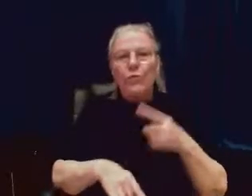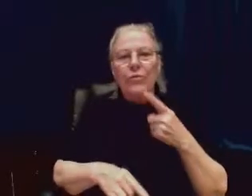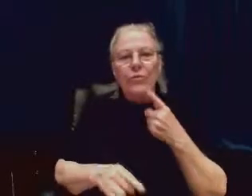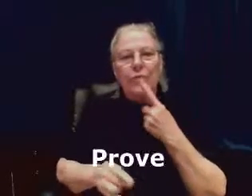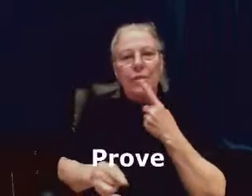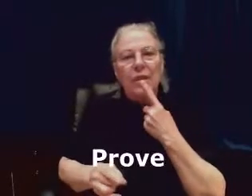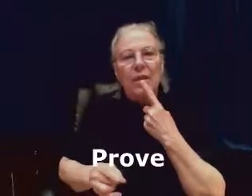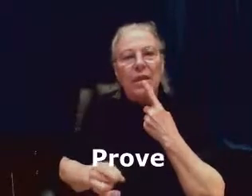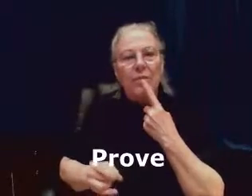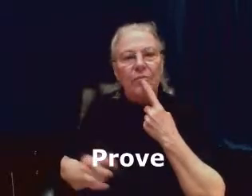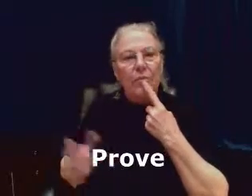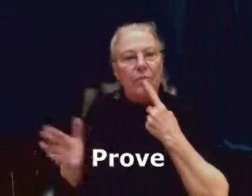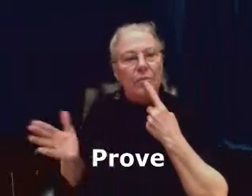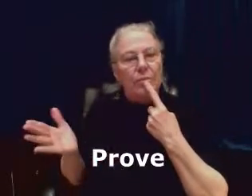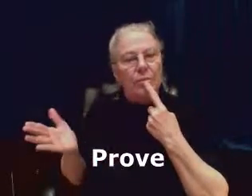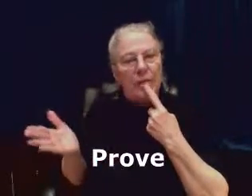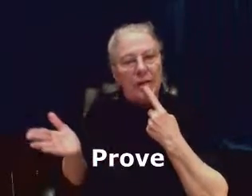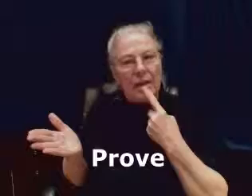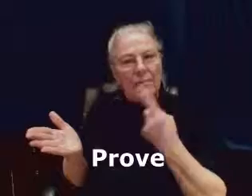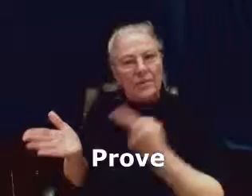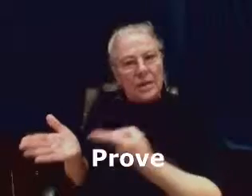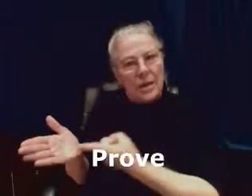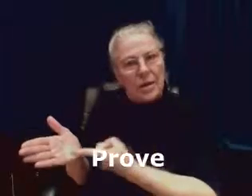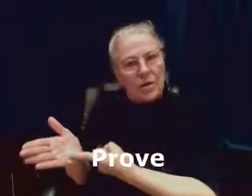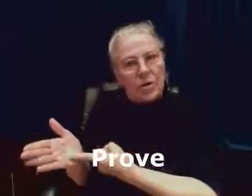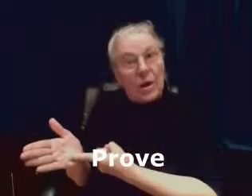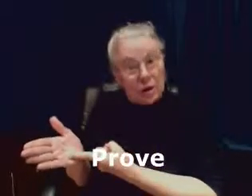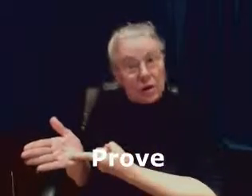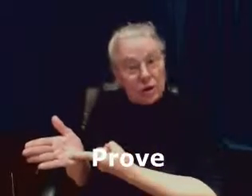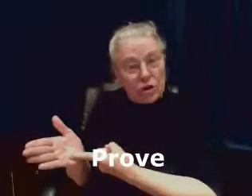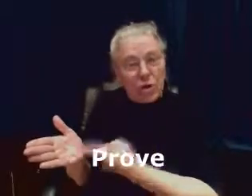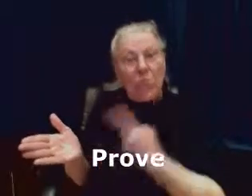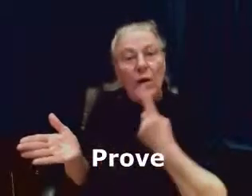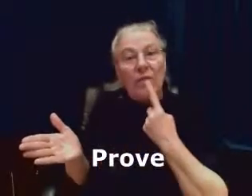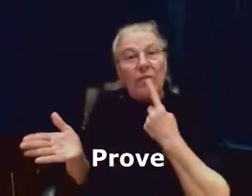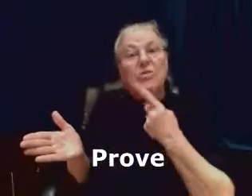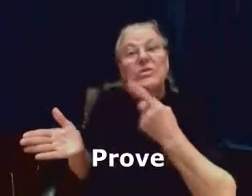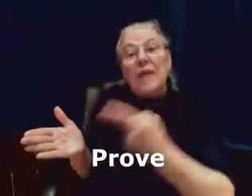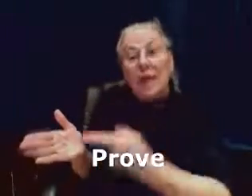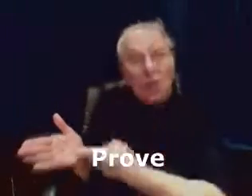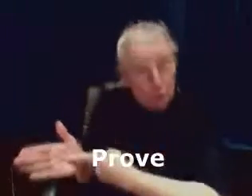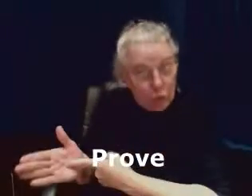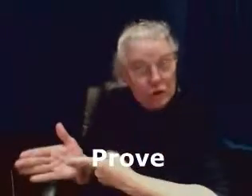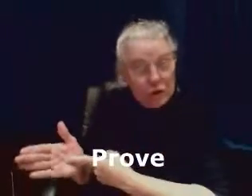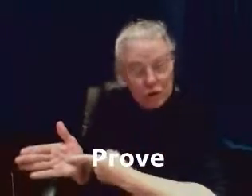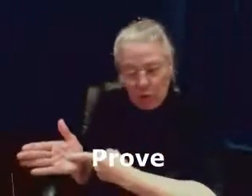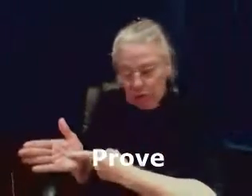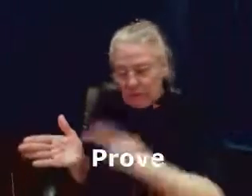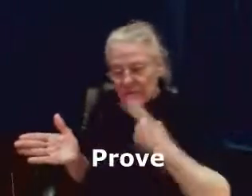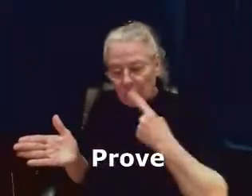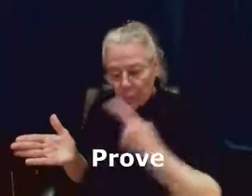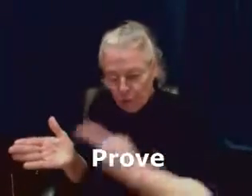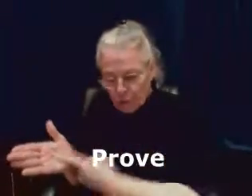Proof come from the lips, and you're going to show it. Whatever you say, you're going to show it. It's